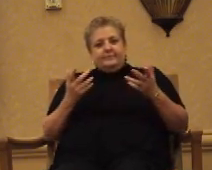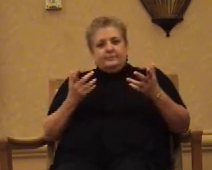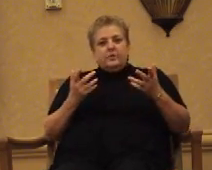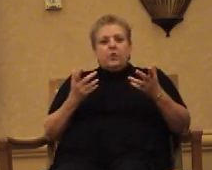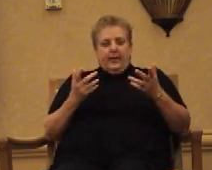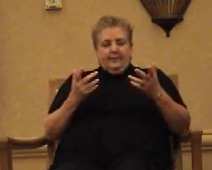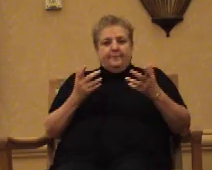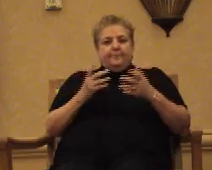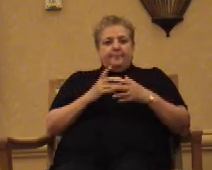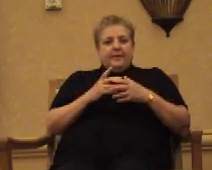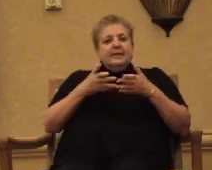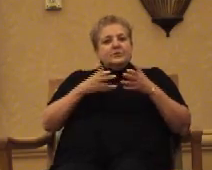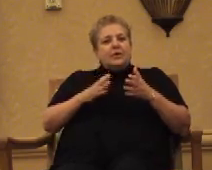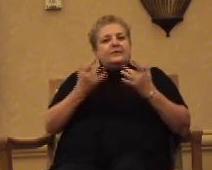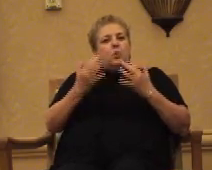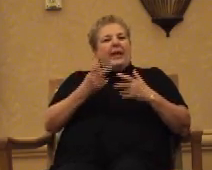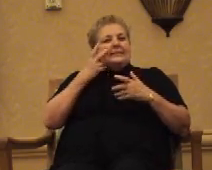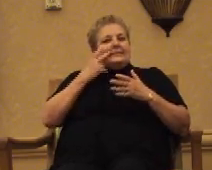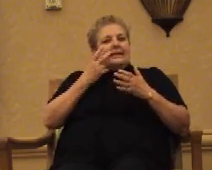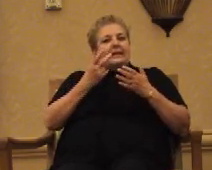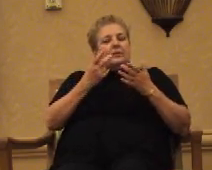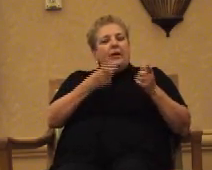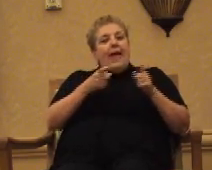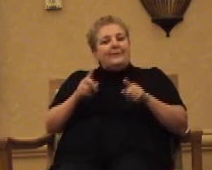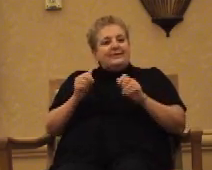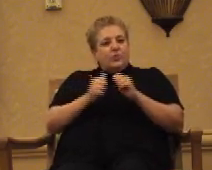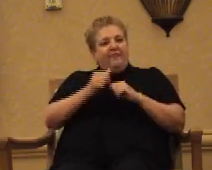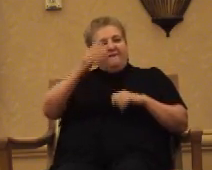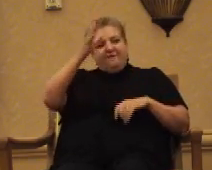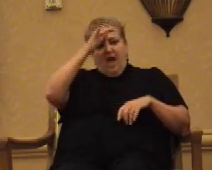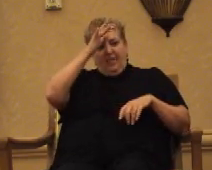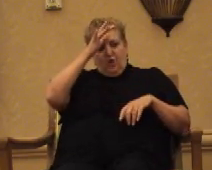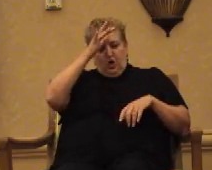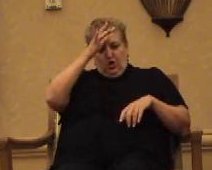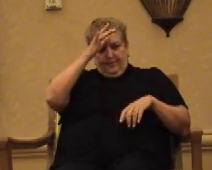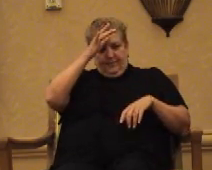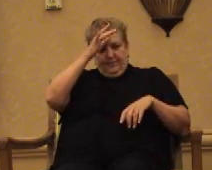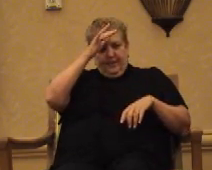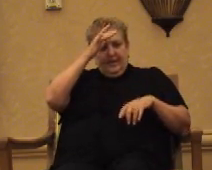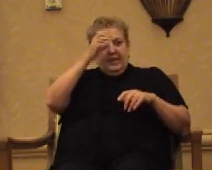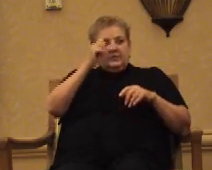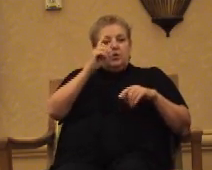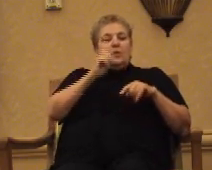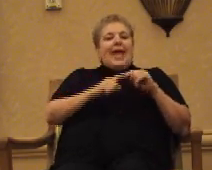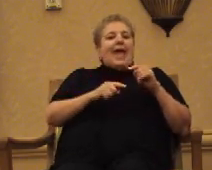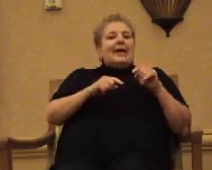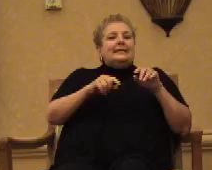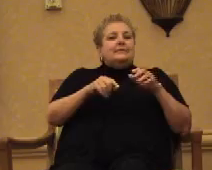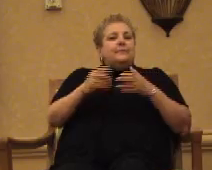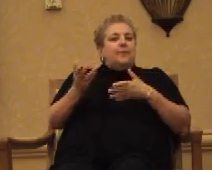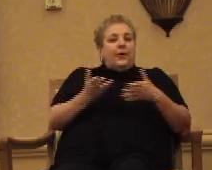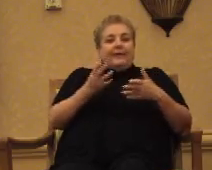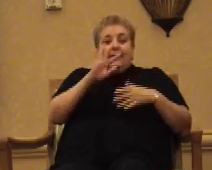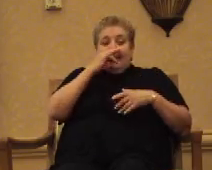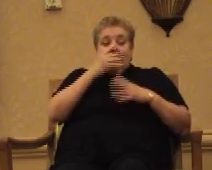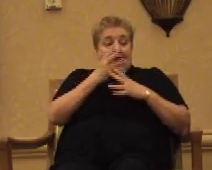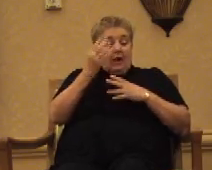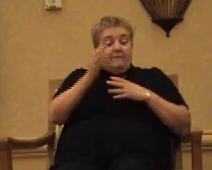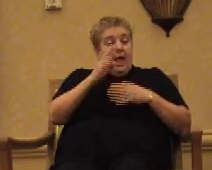let's wait to see what happens with the father. And her parents came and said, well, then you can't take the kid out of the house because a tree could